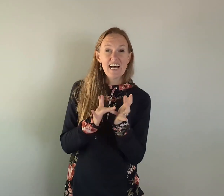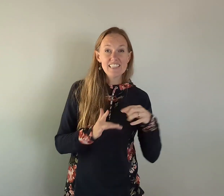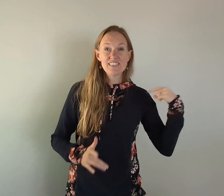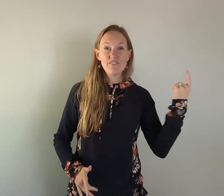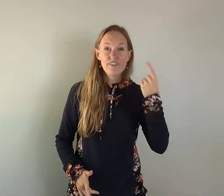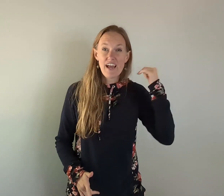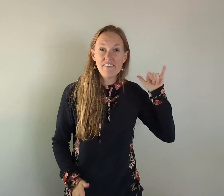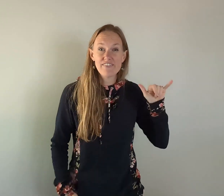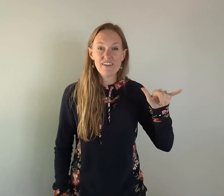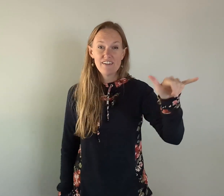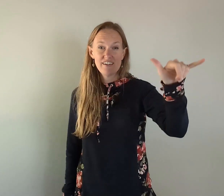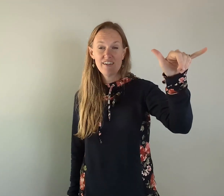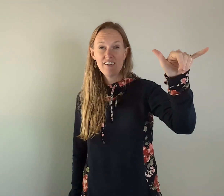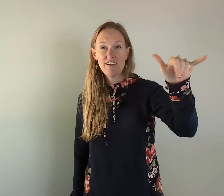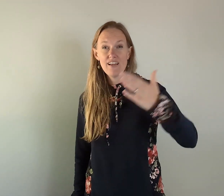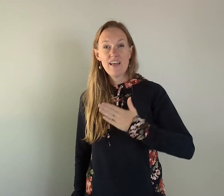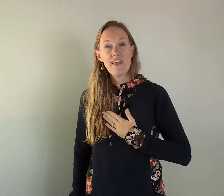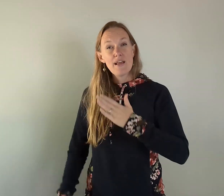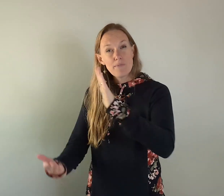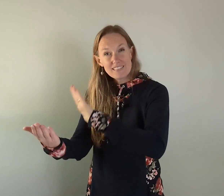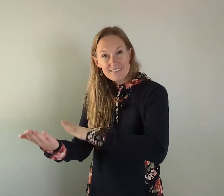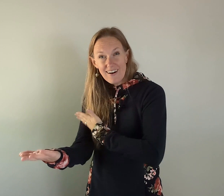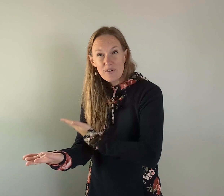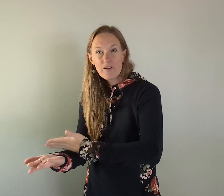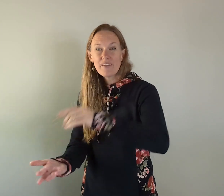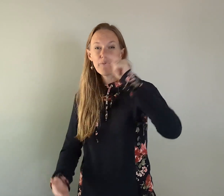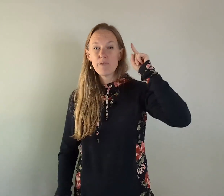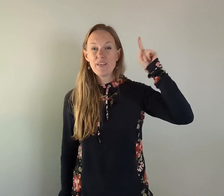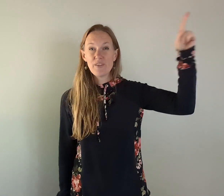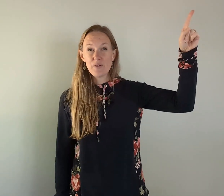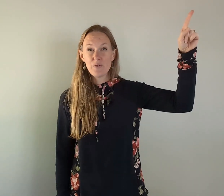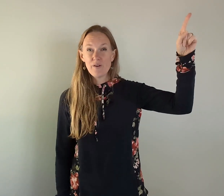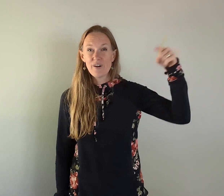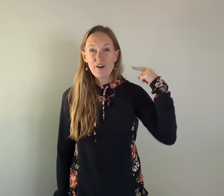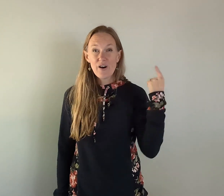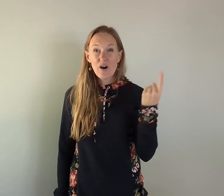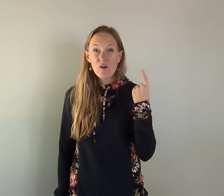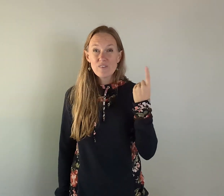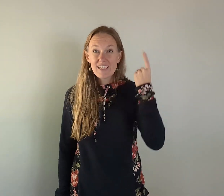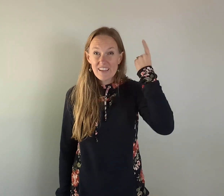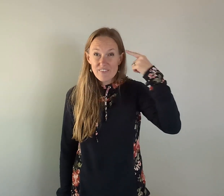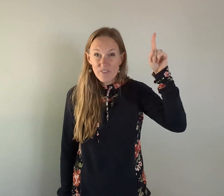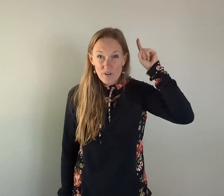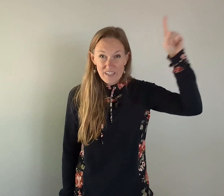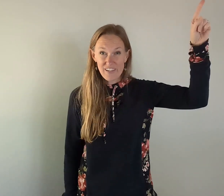Jesus forever, my song will be you, only for you.